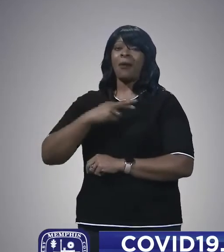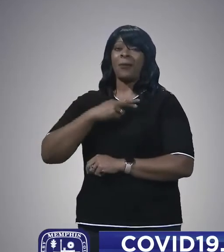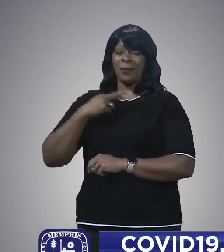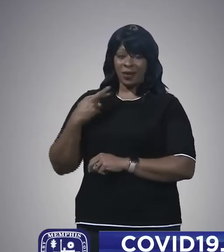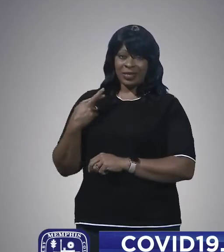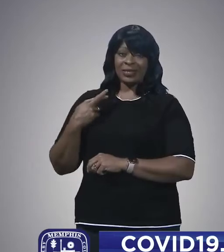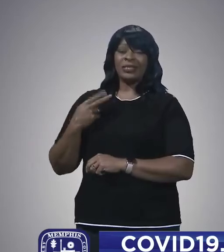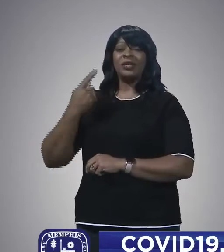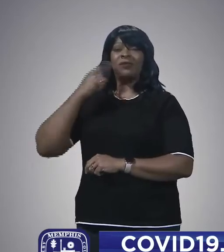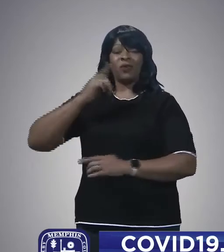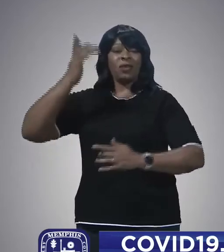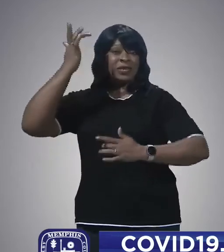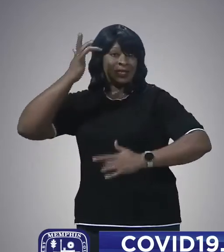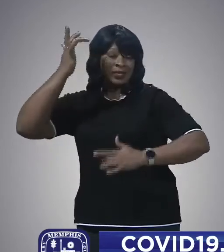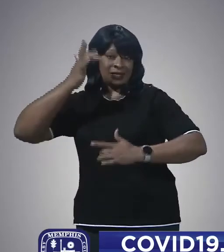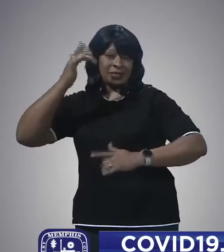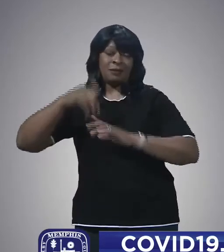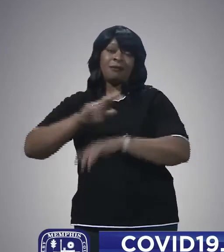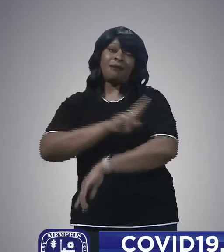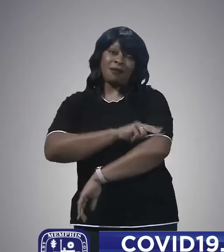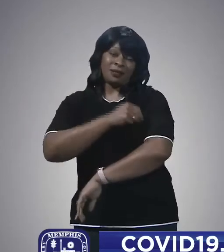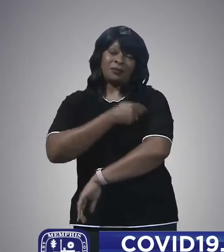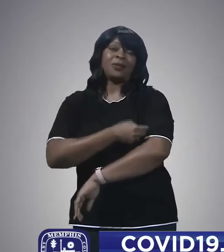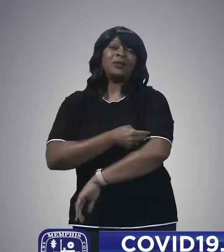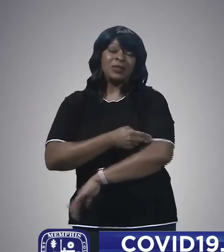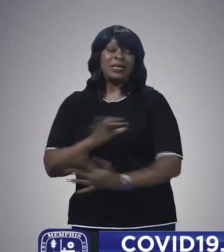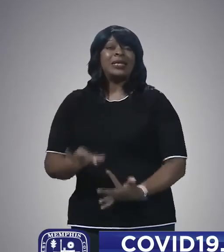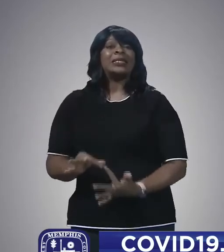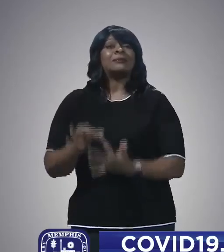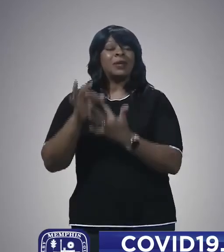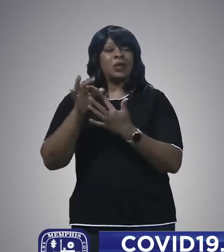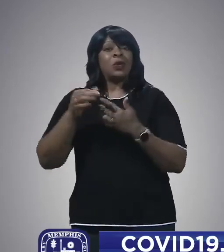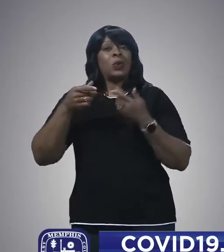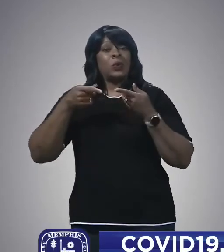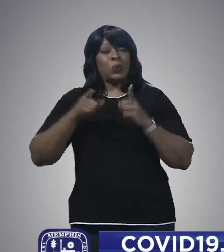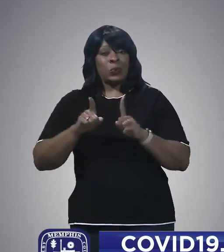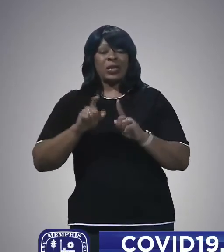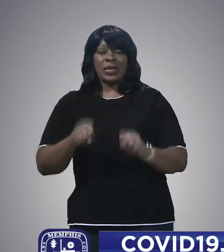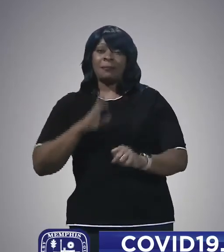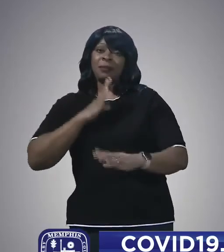for the disease in the hospitals, especially when it is preventable.